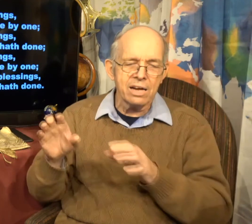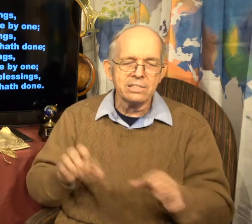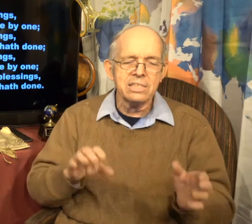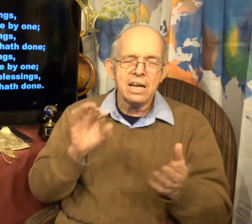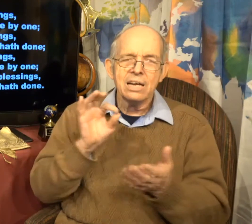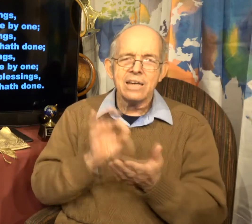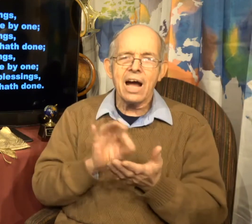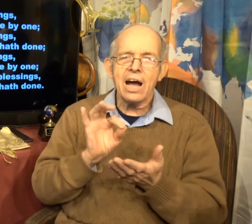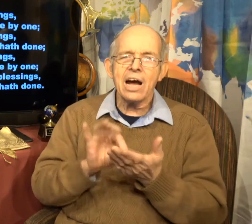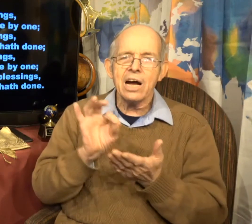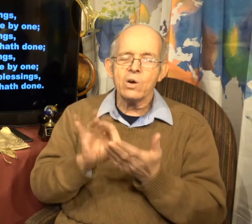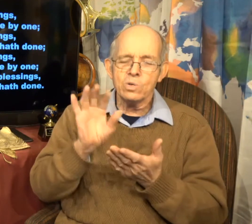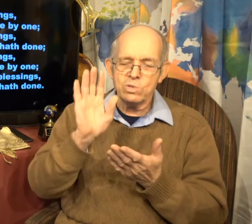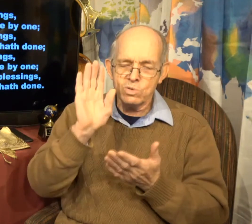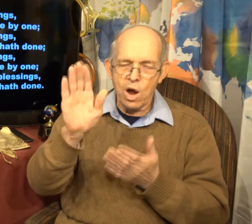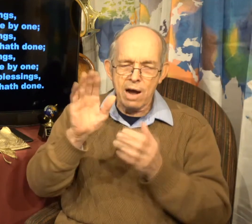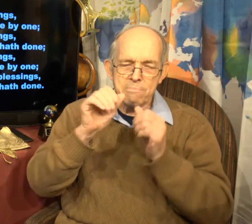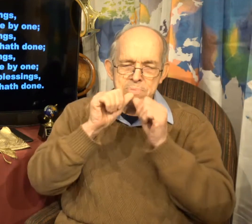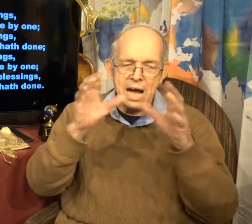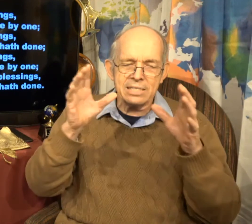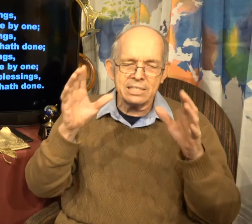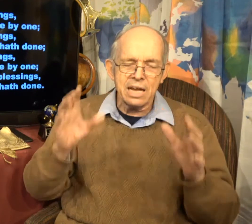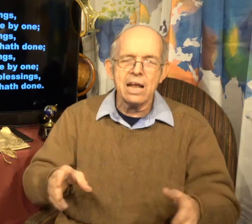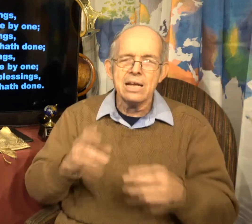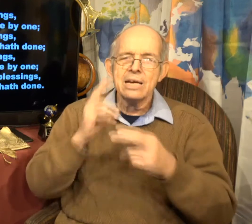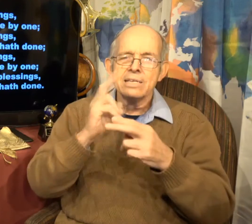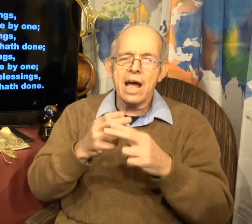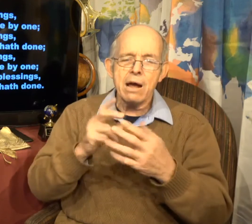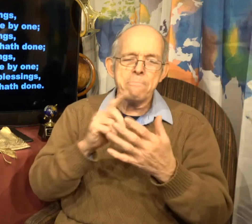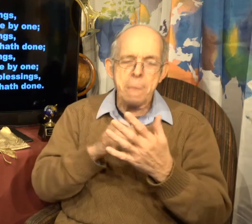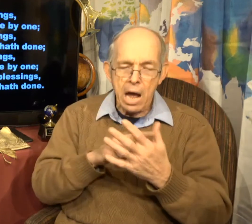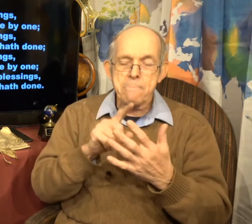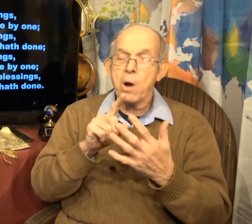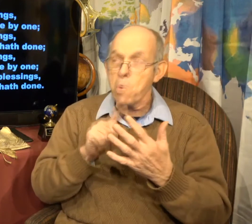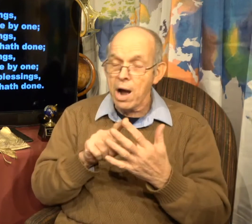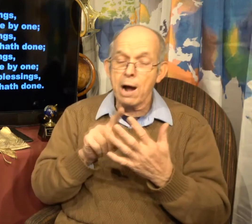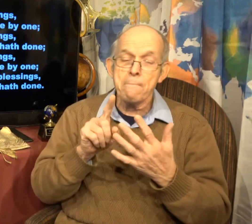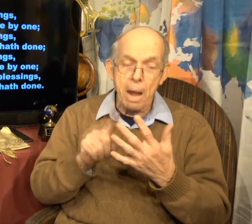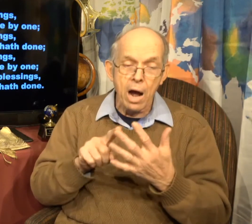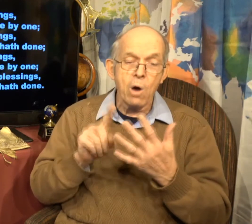done. Count your blessing, name them by one by